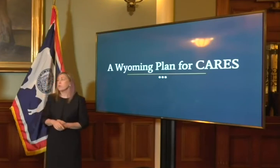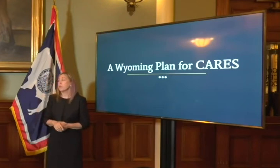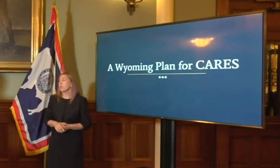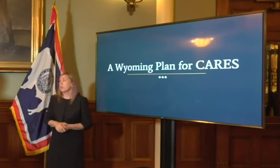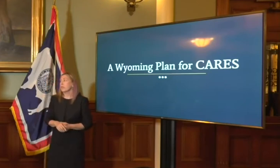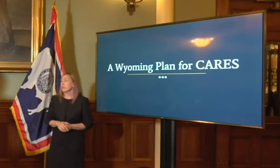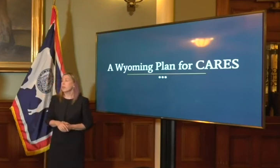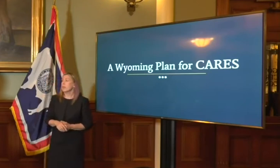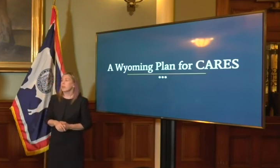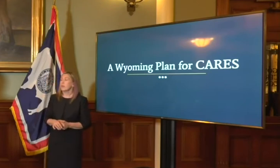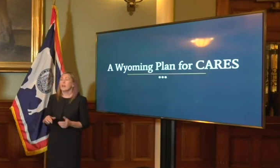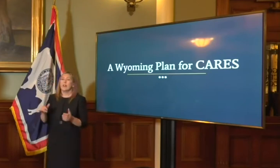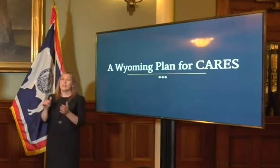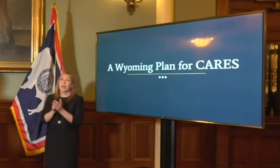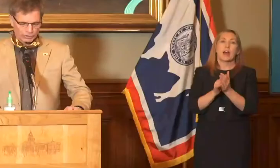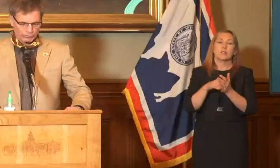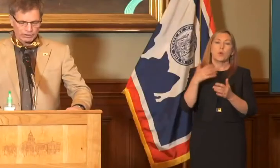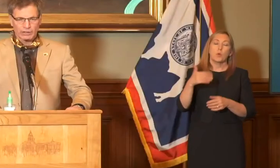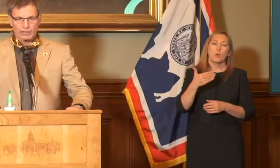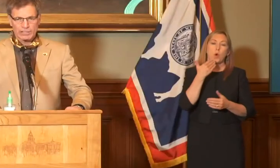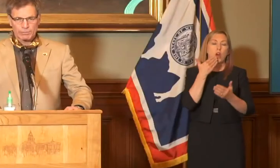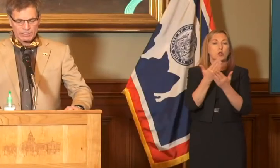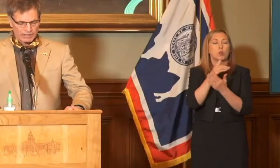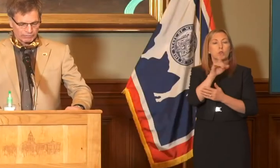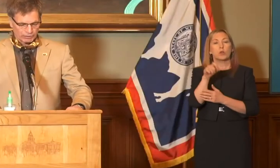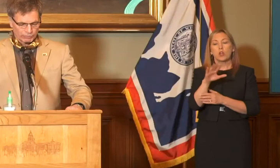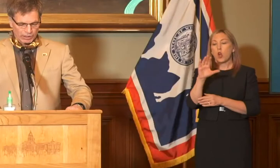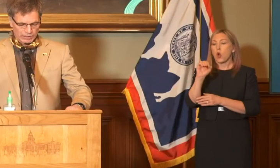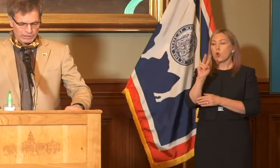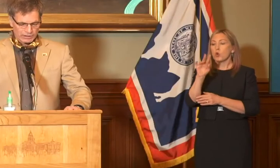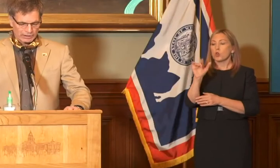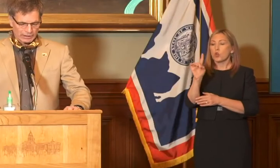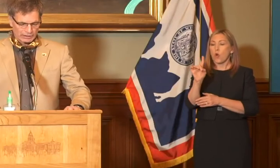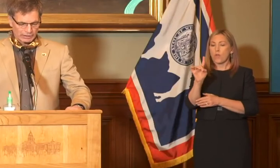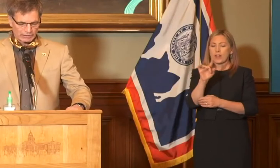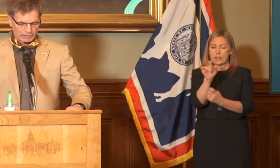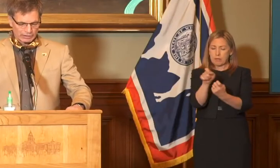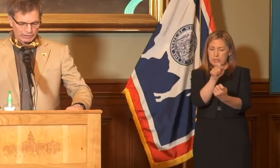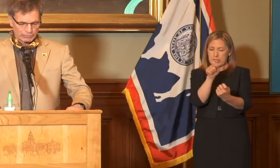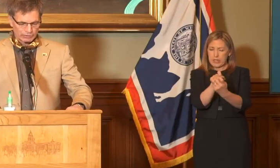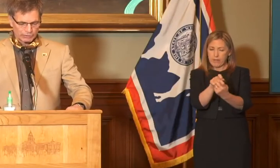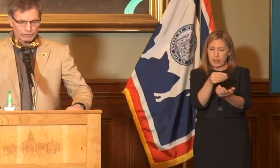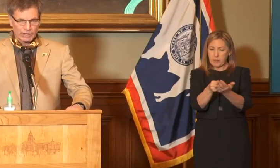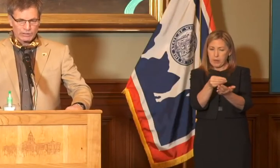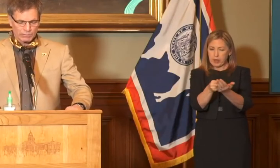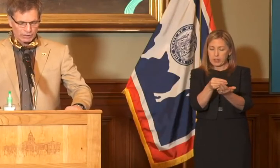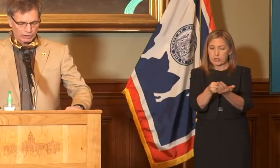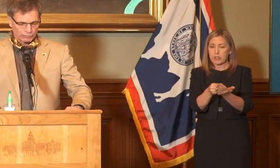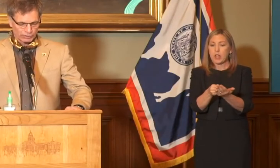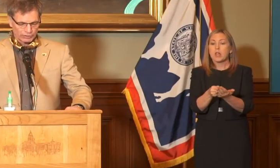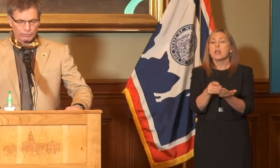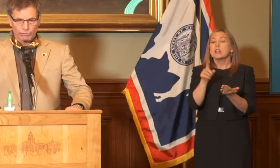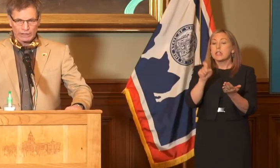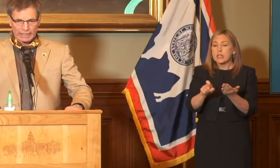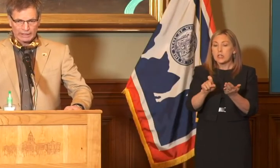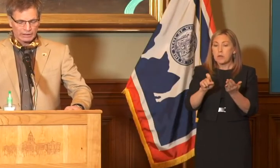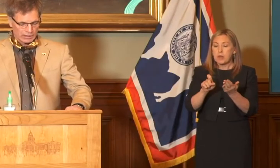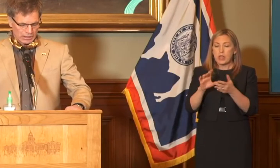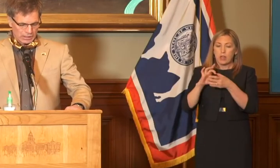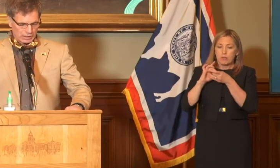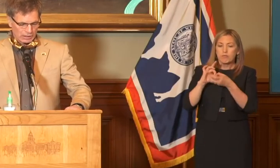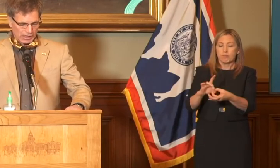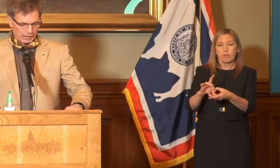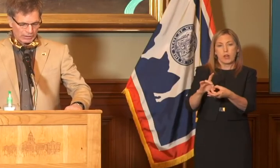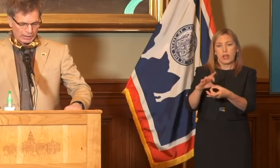Mark, that's a very good question. The COVID specific funds need to be COVID